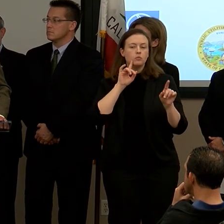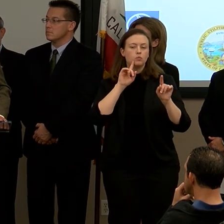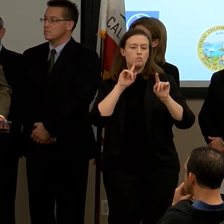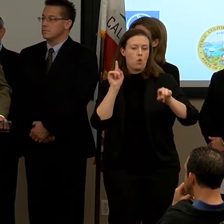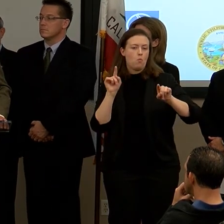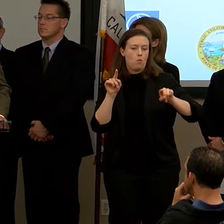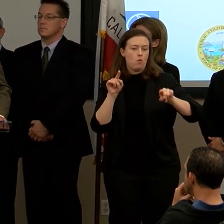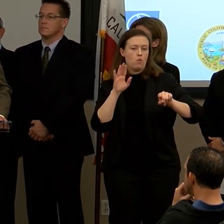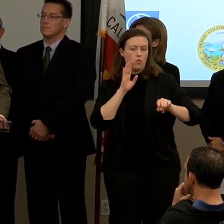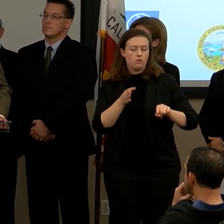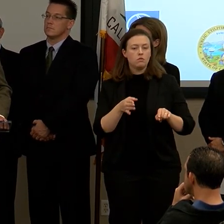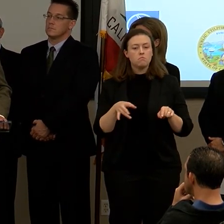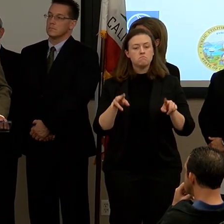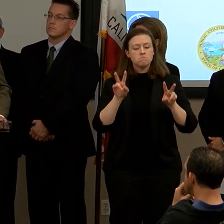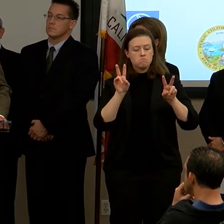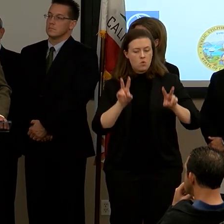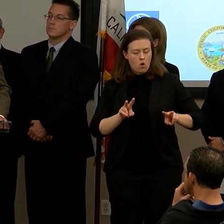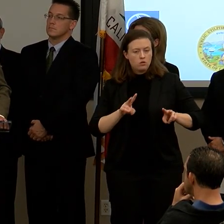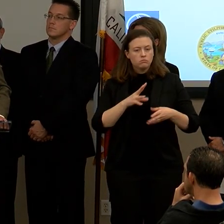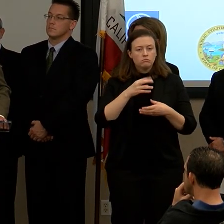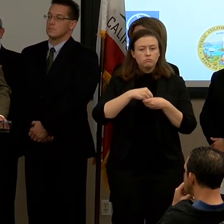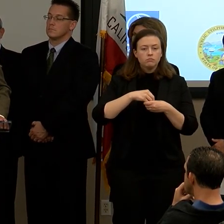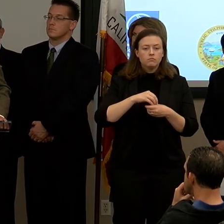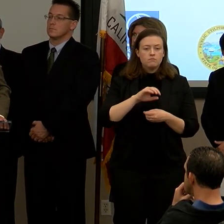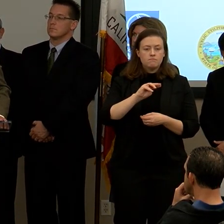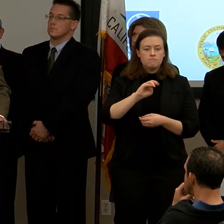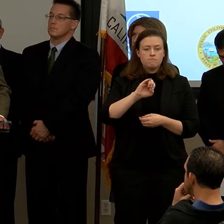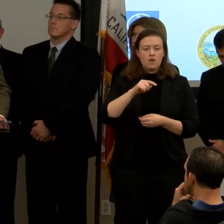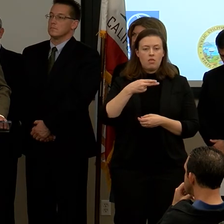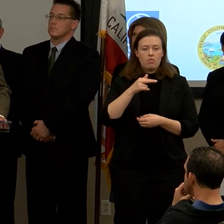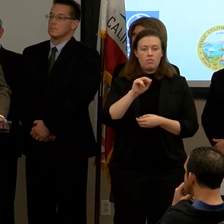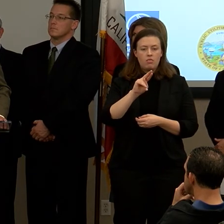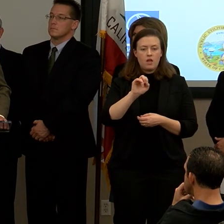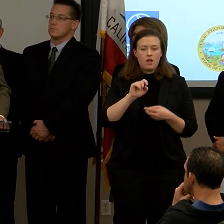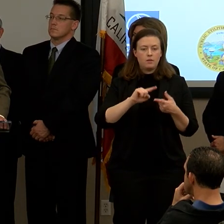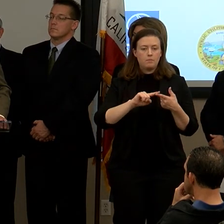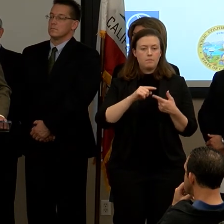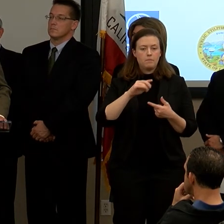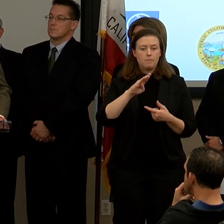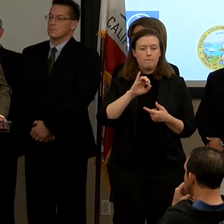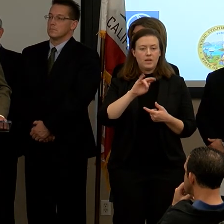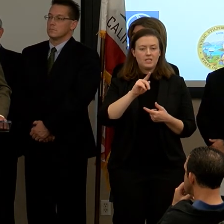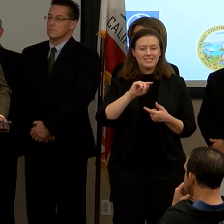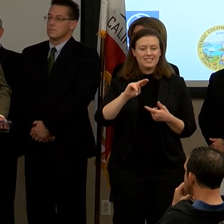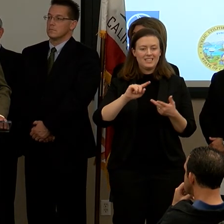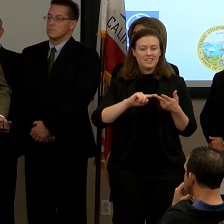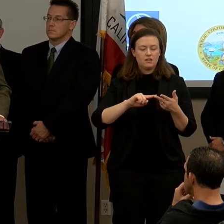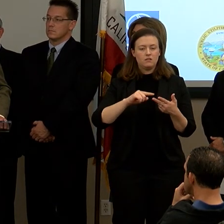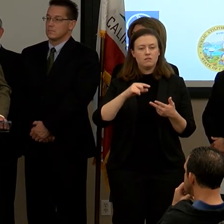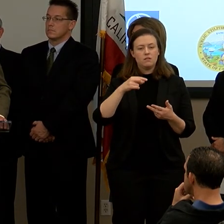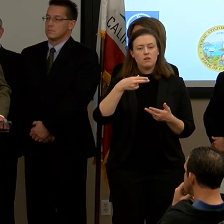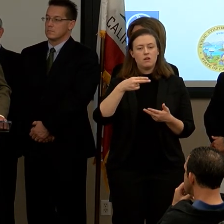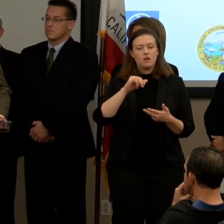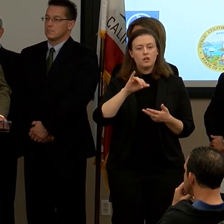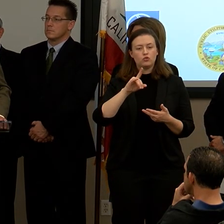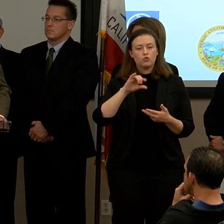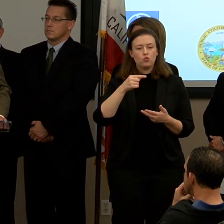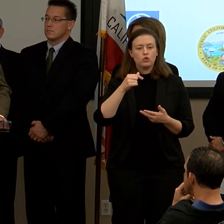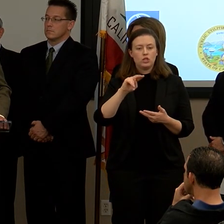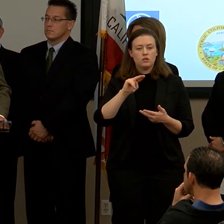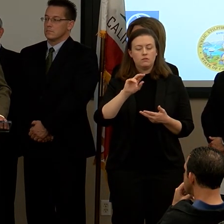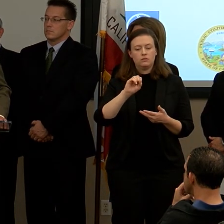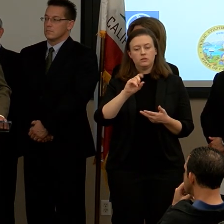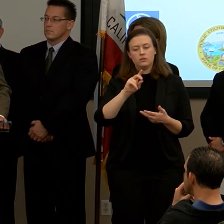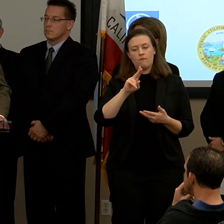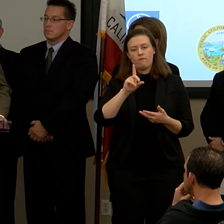The monitoring includes continuous methane, benzene, and hydrogen sulfide measurements that will continue to be available on our